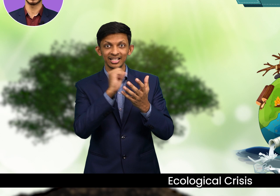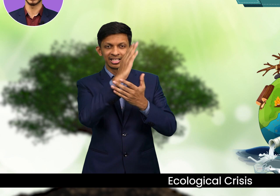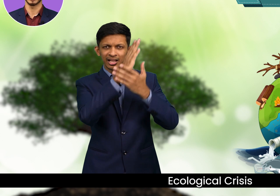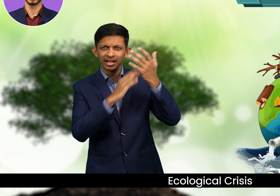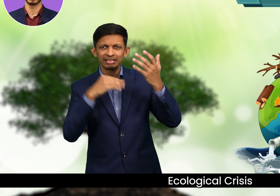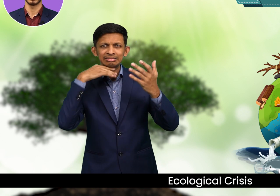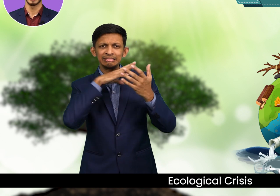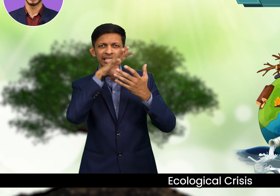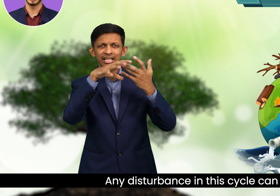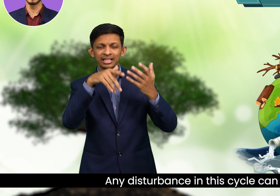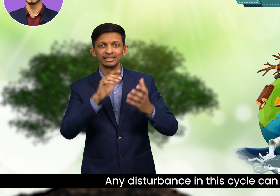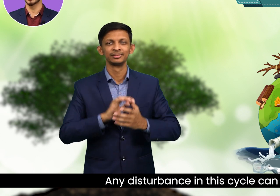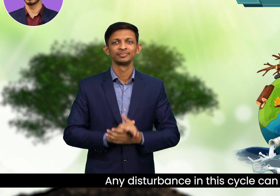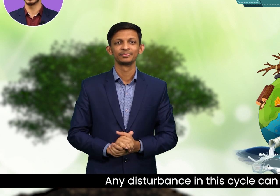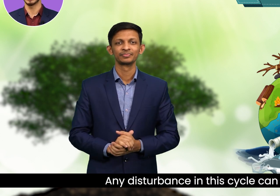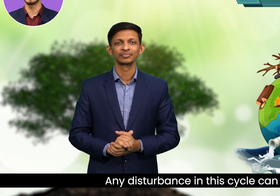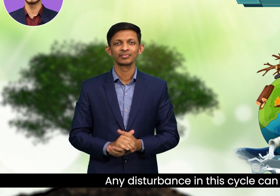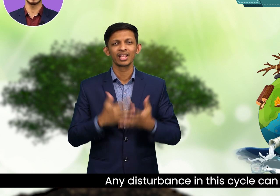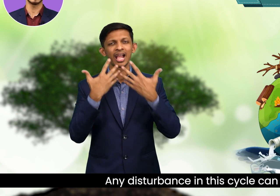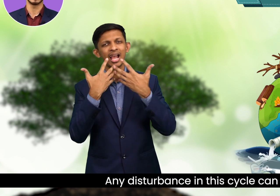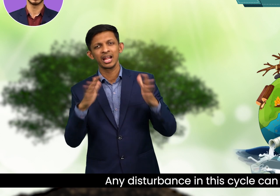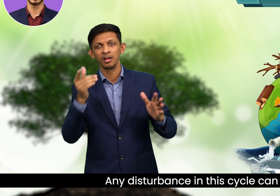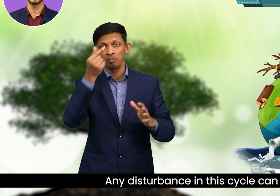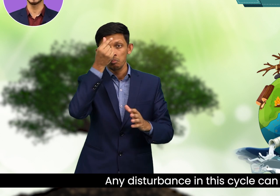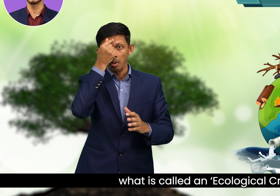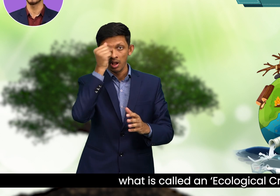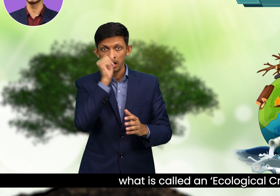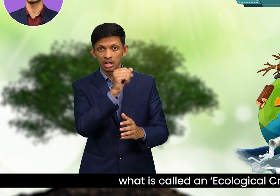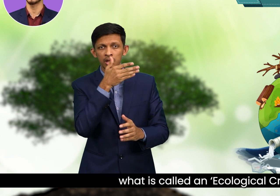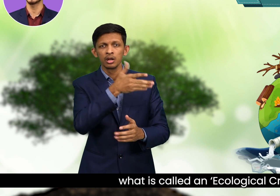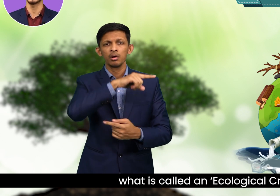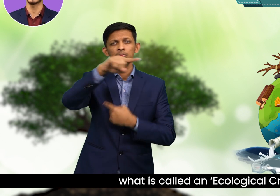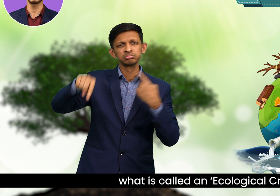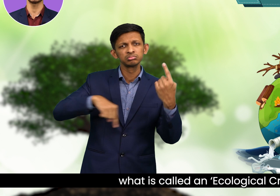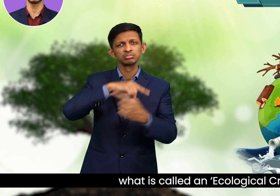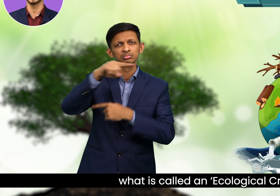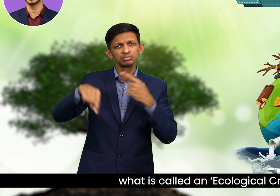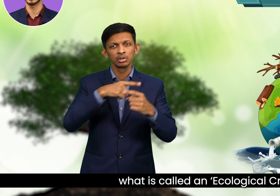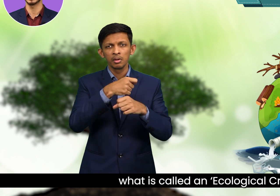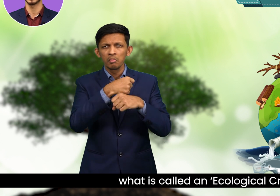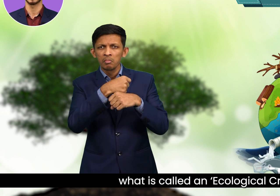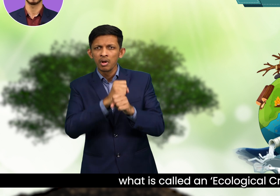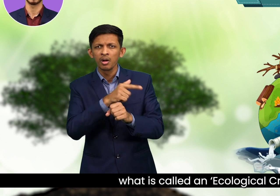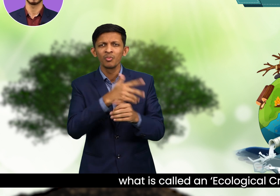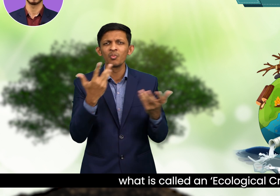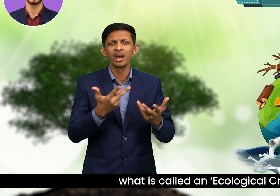Ecological crisis. Any disturbance in this cycle can create what is called an ecological